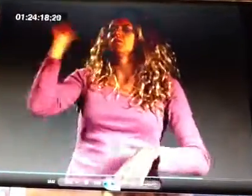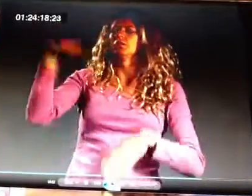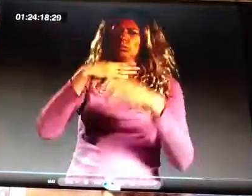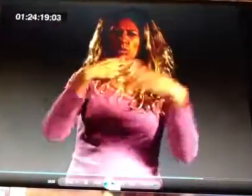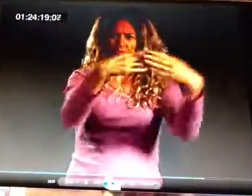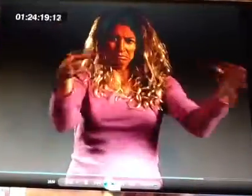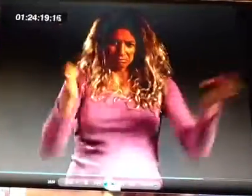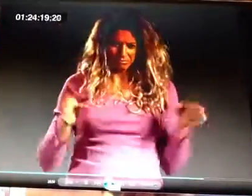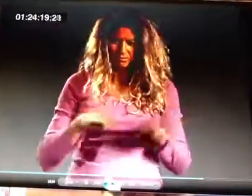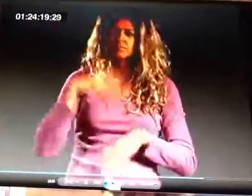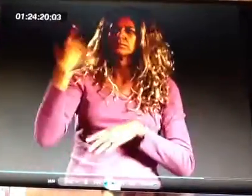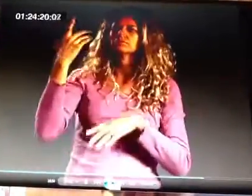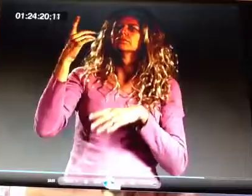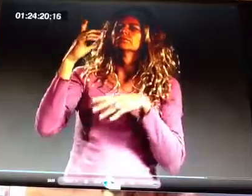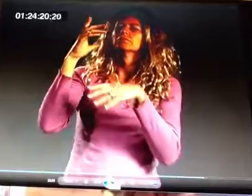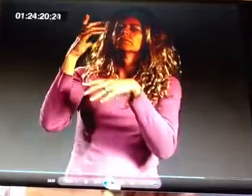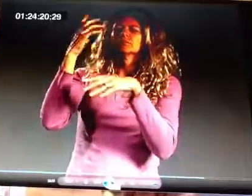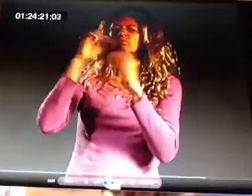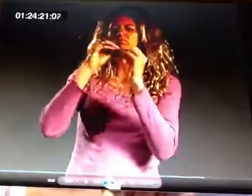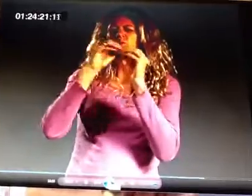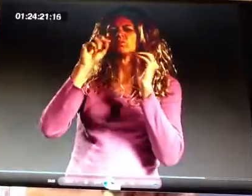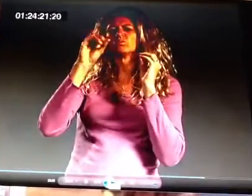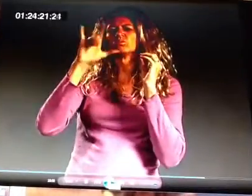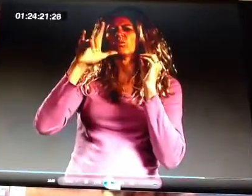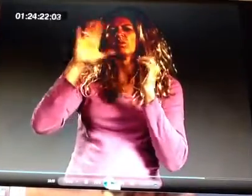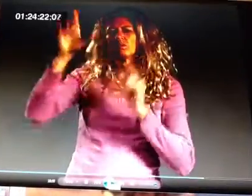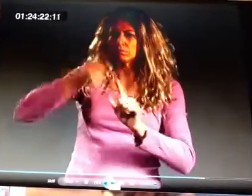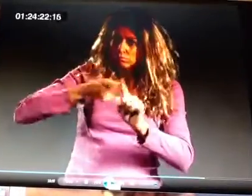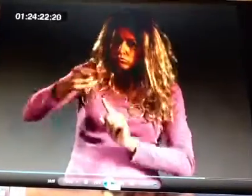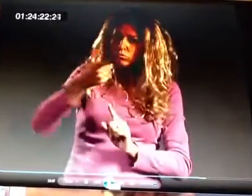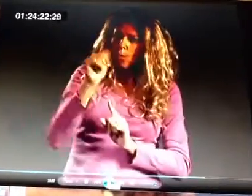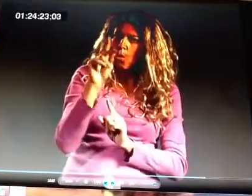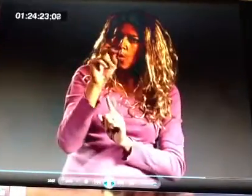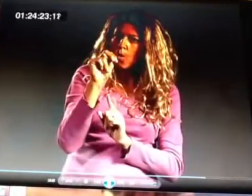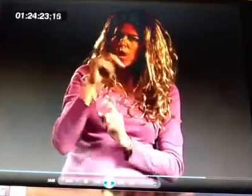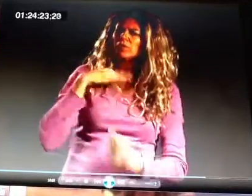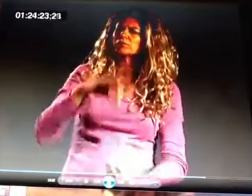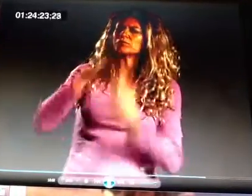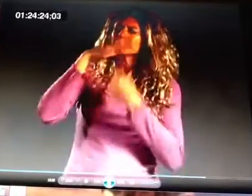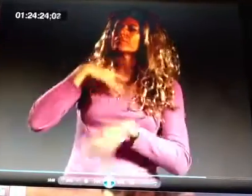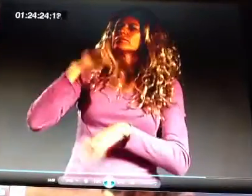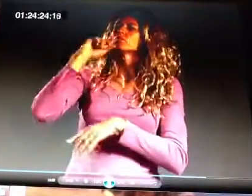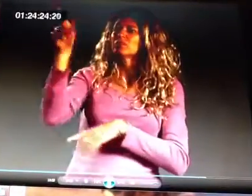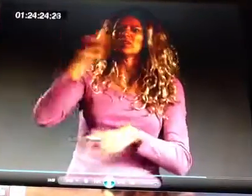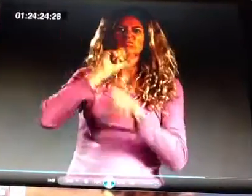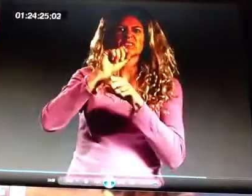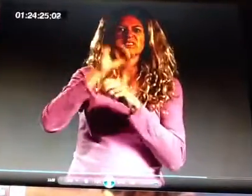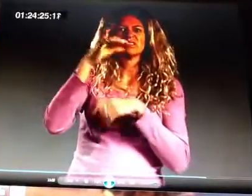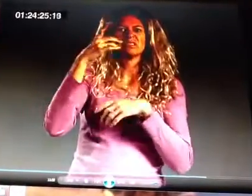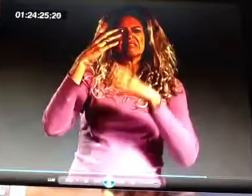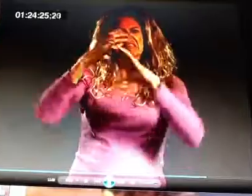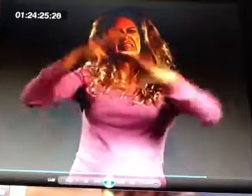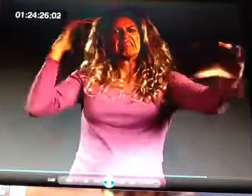to all that grass out there.